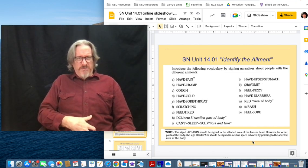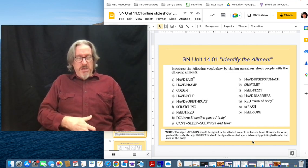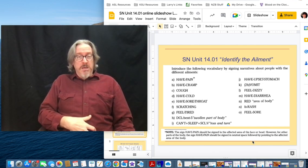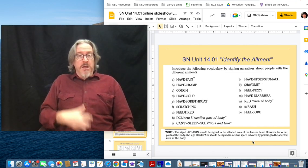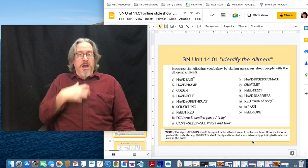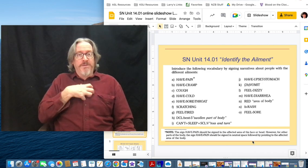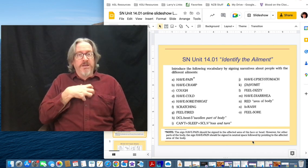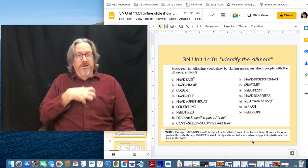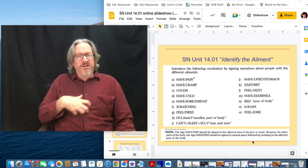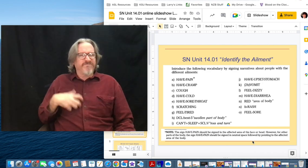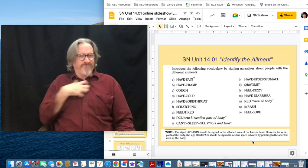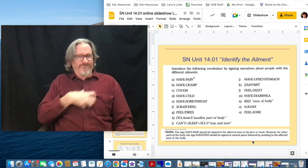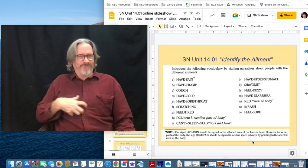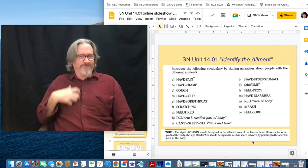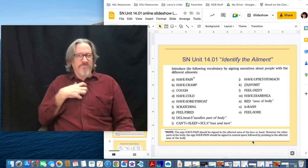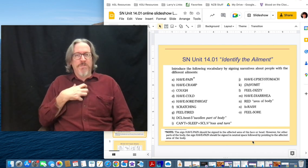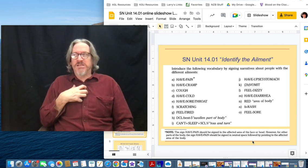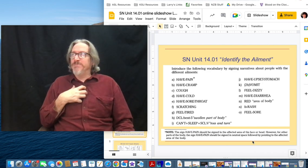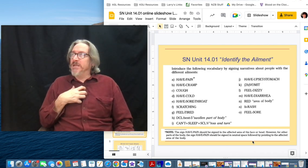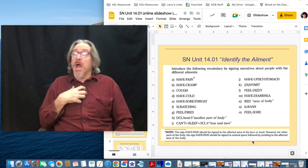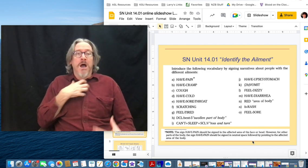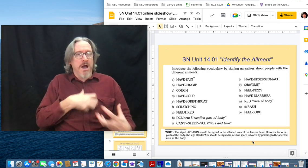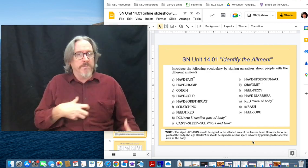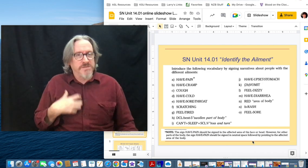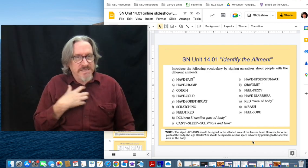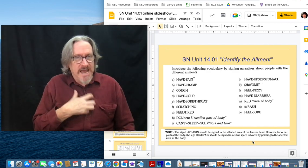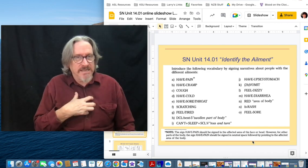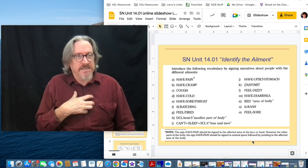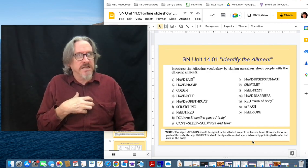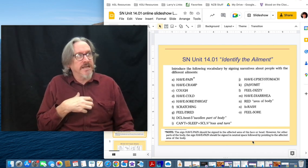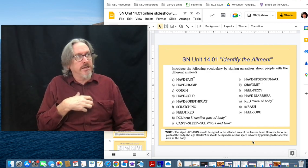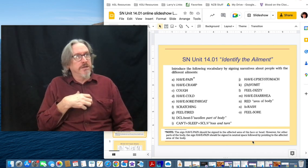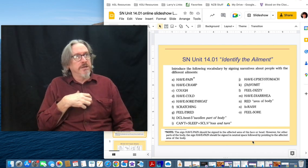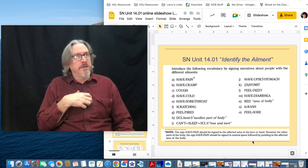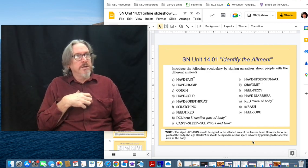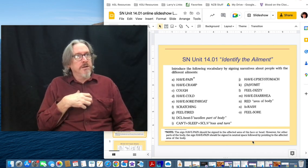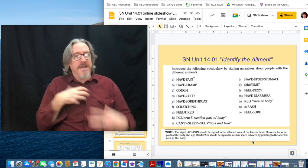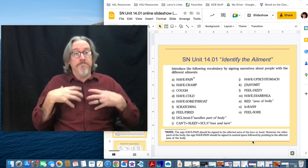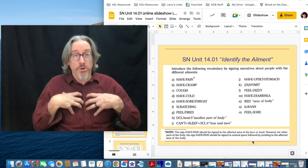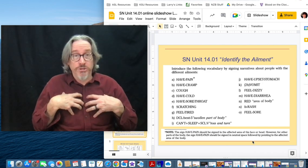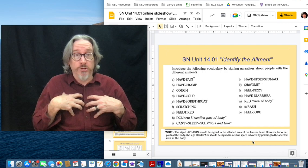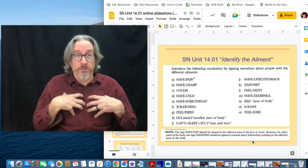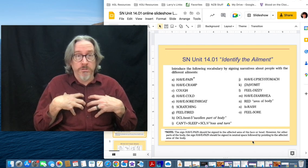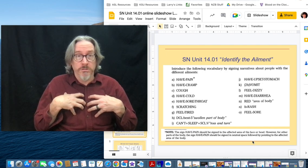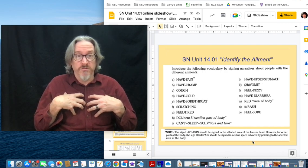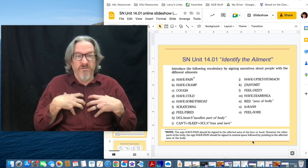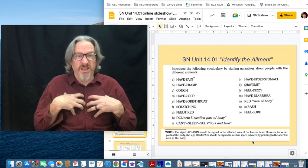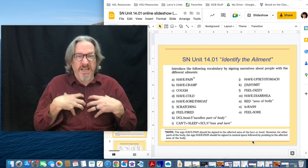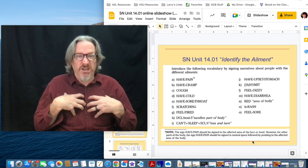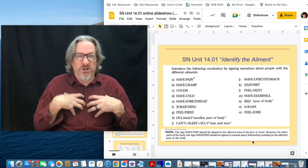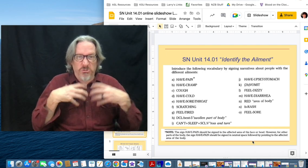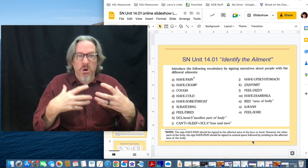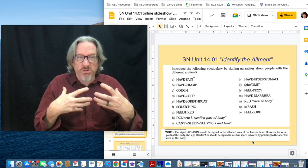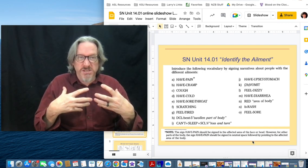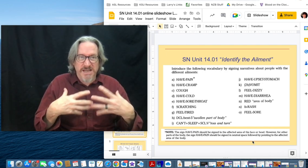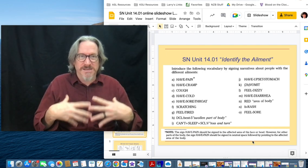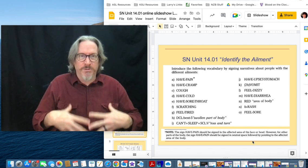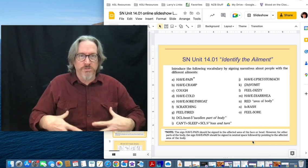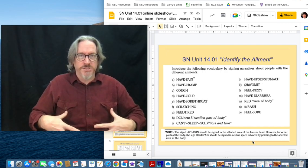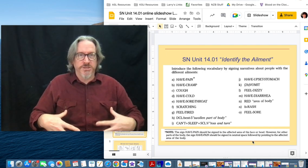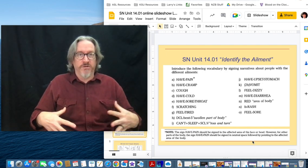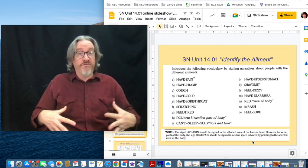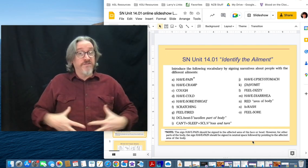right? Up here, it makes me upset. It's like an emotional feeling gross